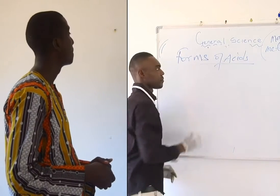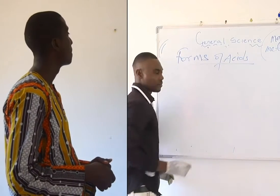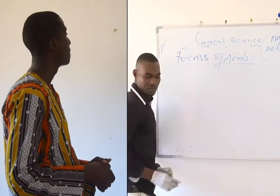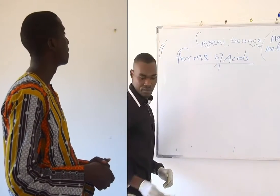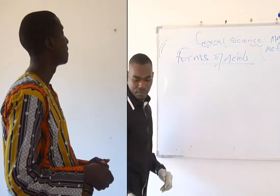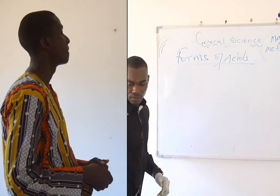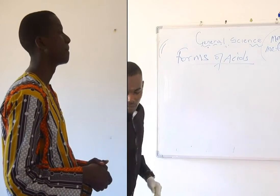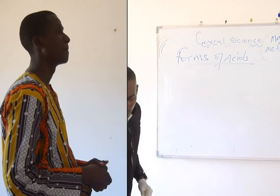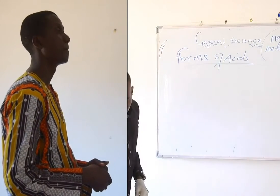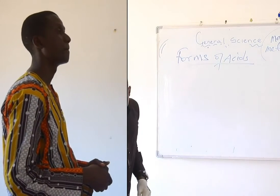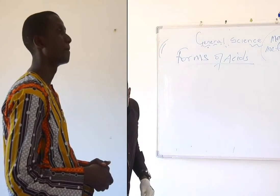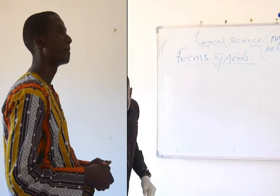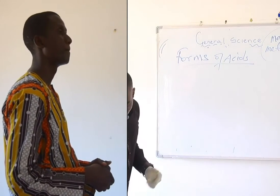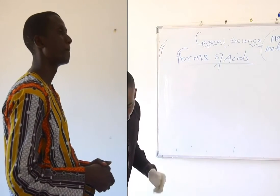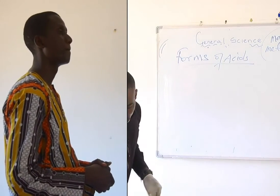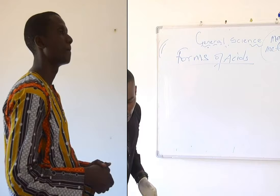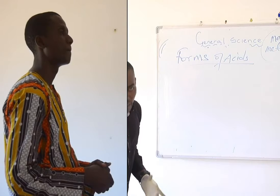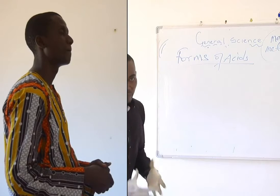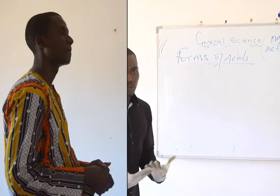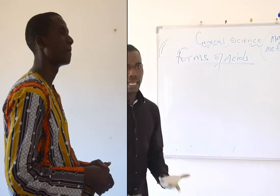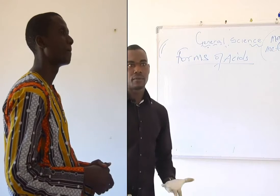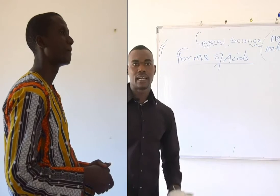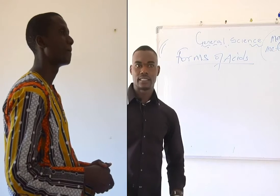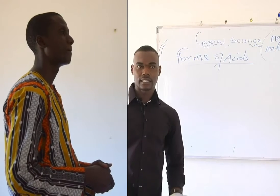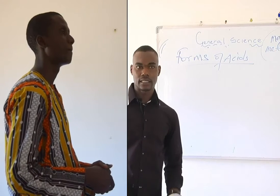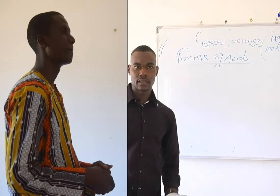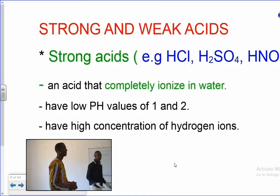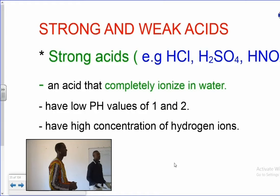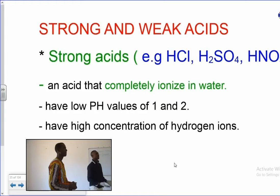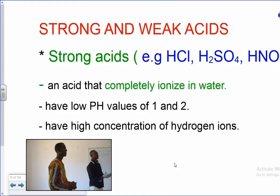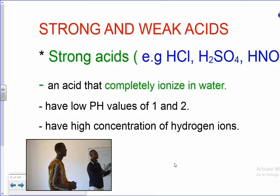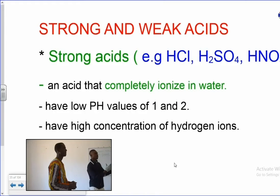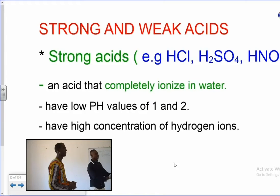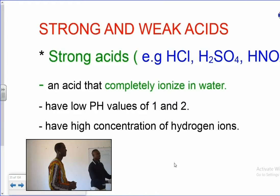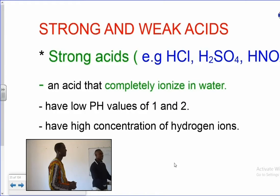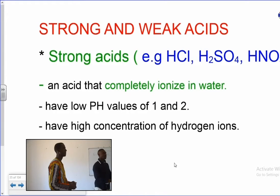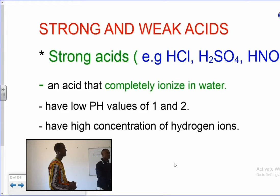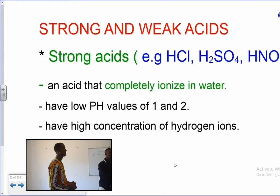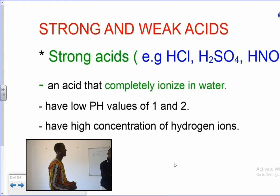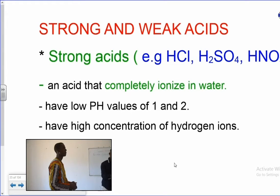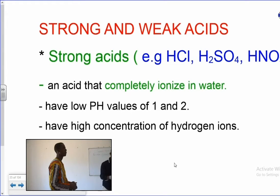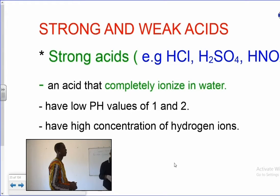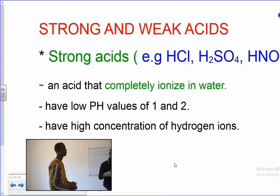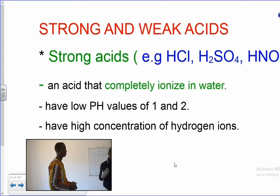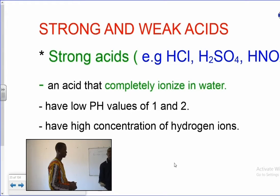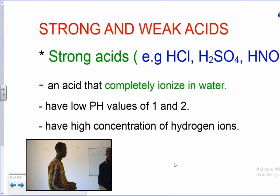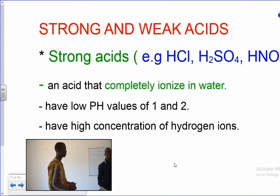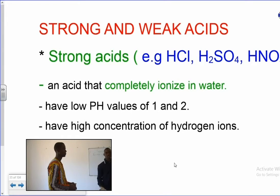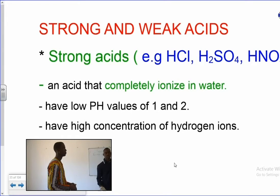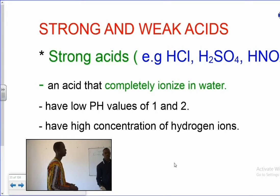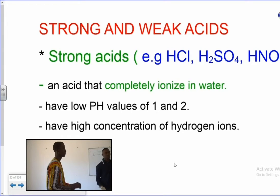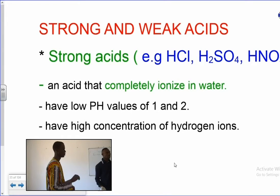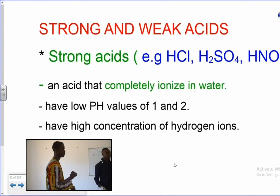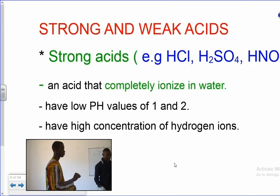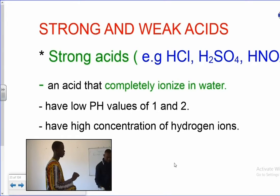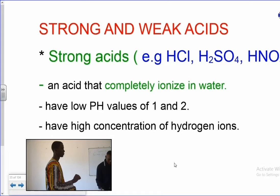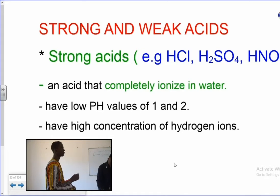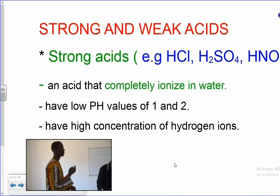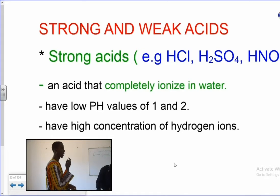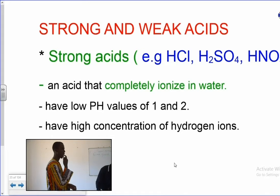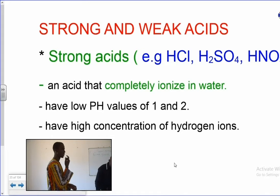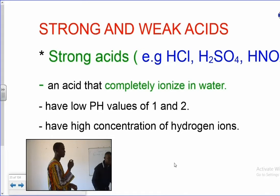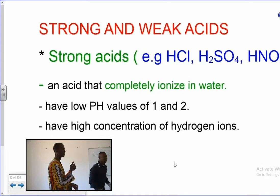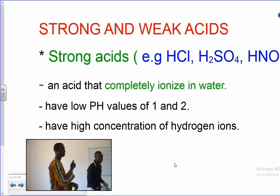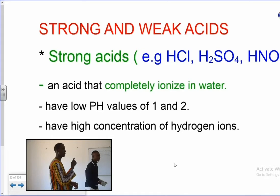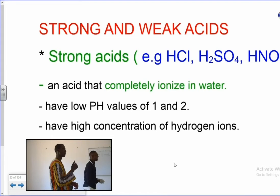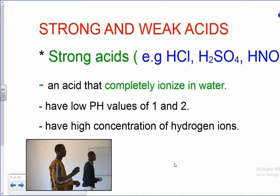acids. Good. So basically, we have 2 types of acids. We have a strong acid, we have a weak acid. Let's start with the